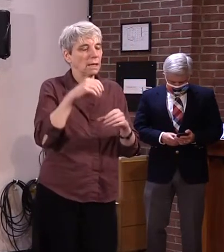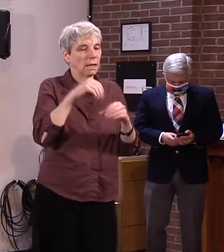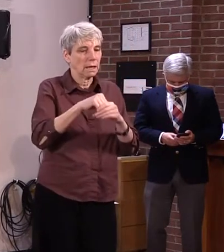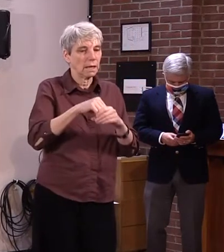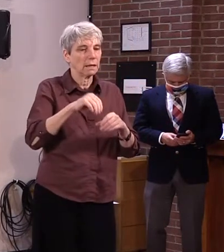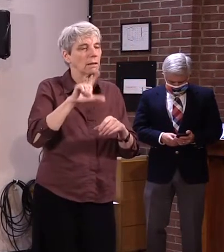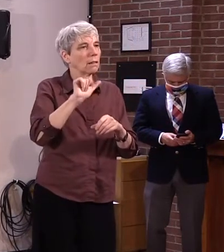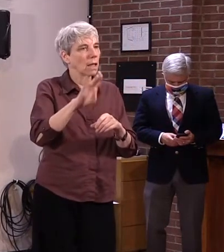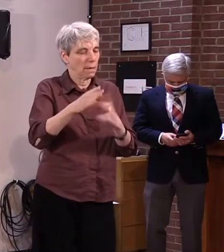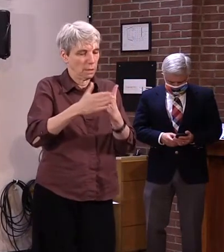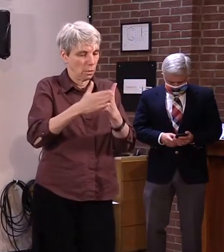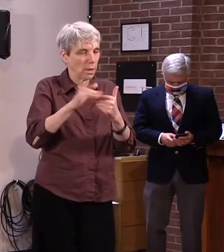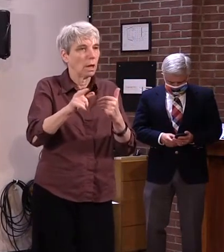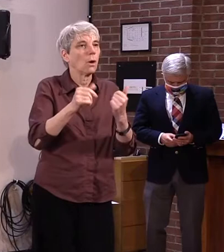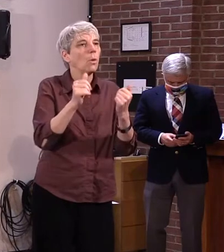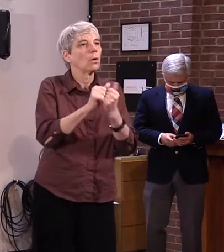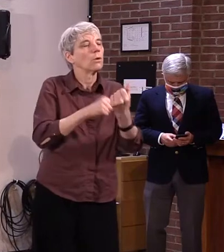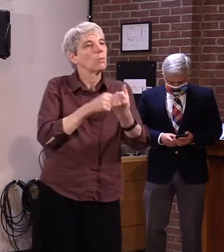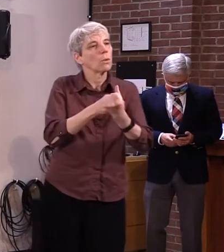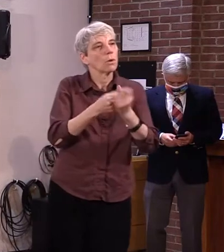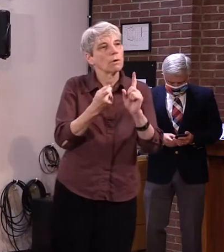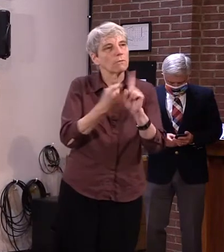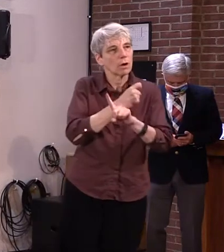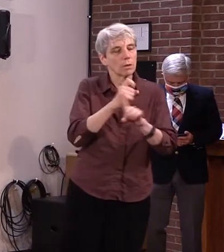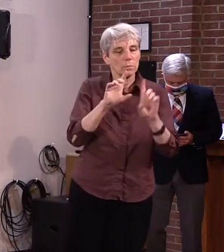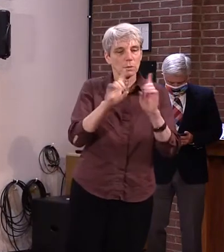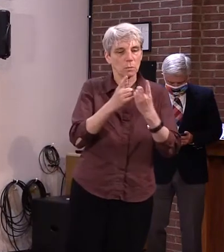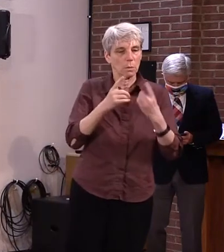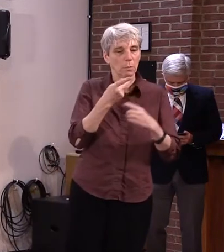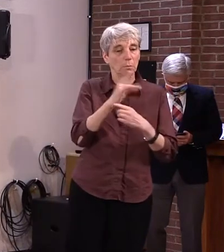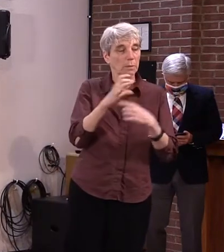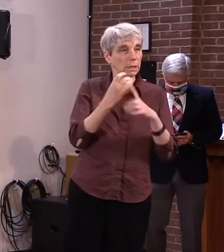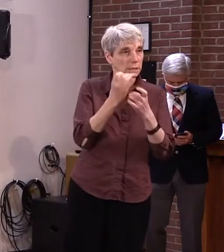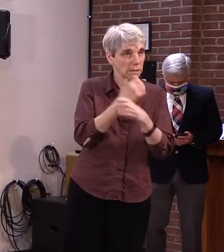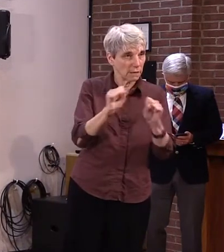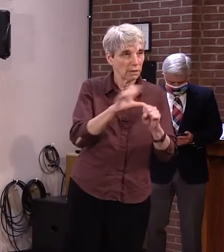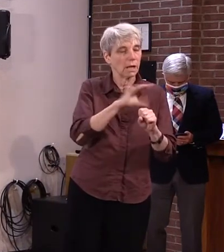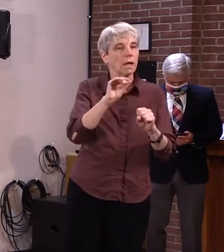the Vermont National Guard. In addition to the healthcare and